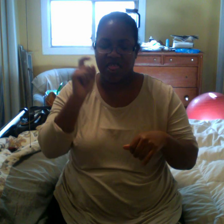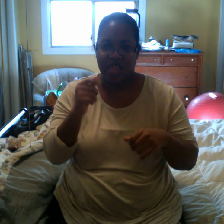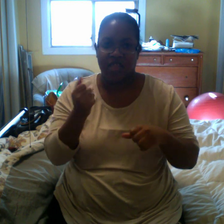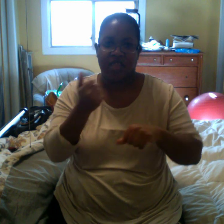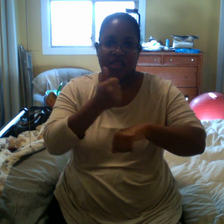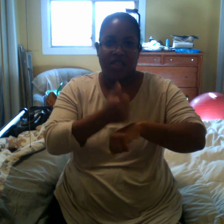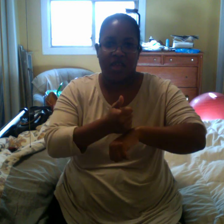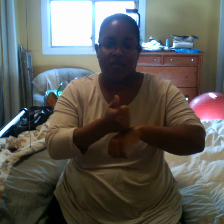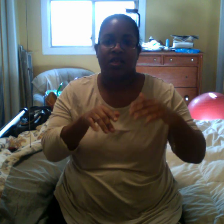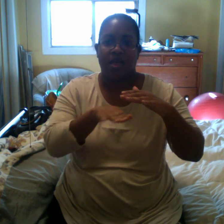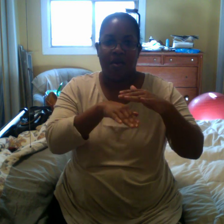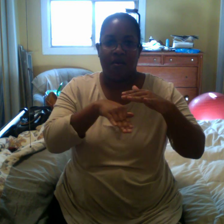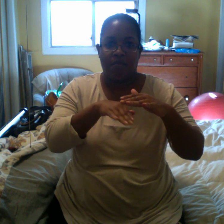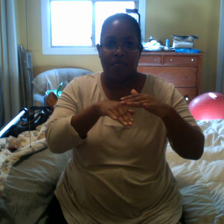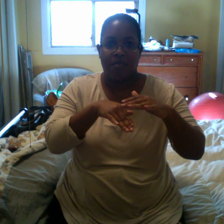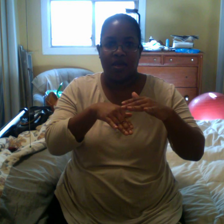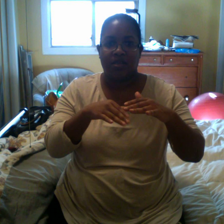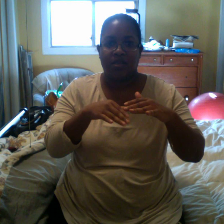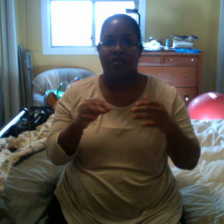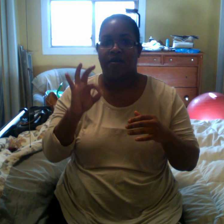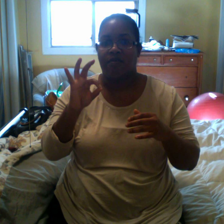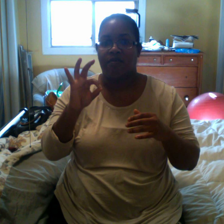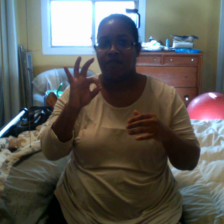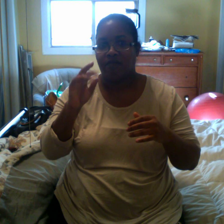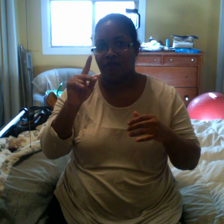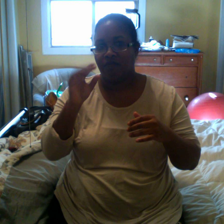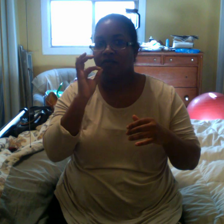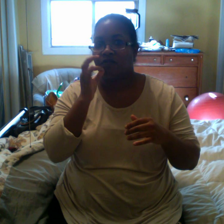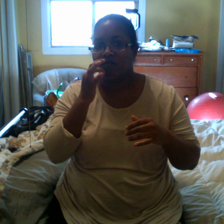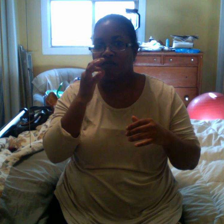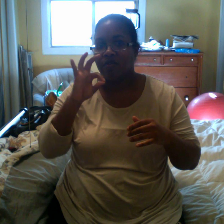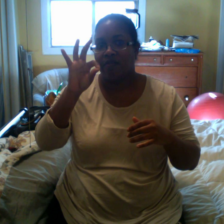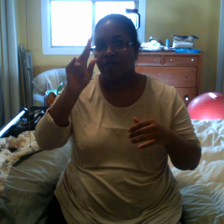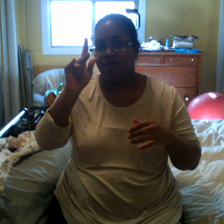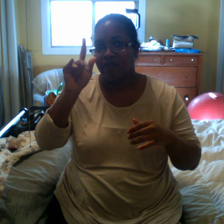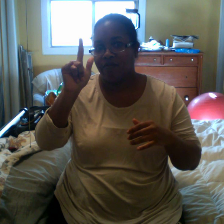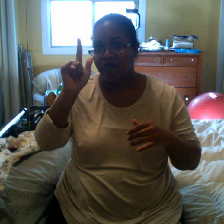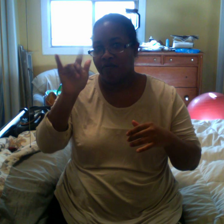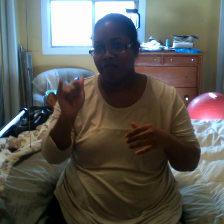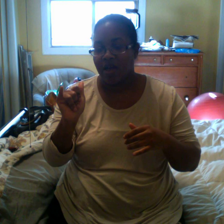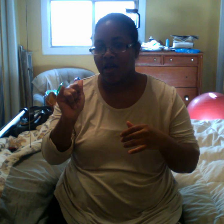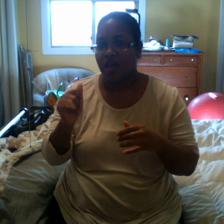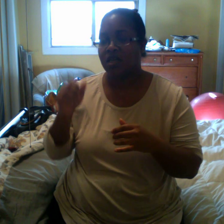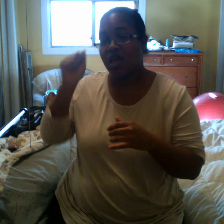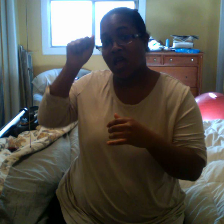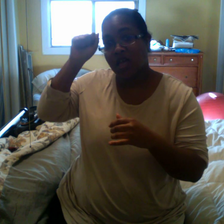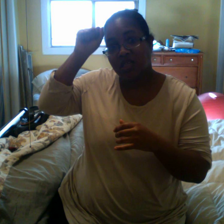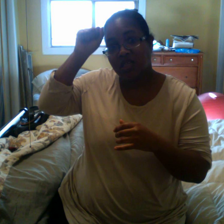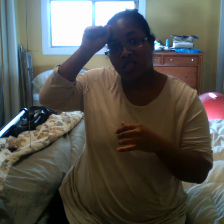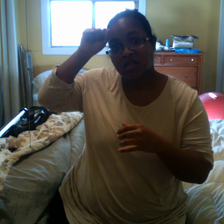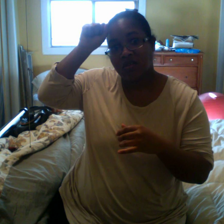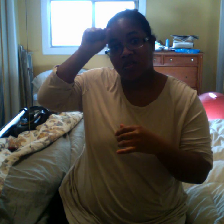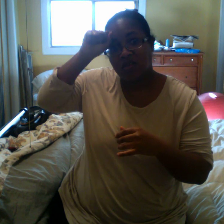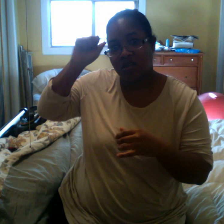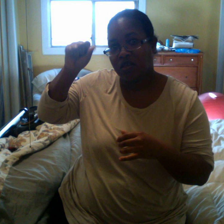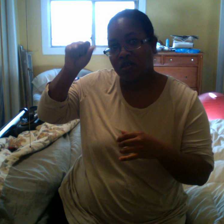What does it prefer? We call this a control experiment. Spencer's been hard at work doing this. Okay, Spencer, let's do our first experiment. We want to